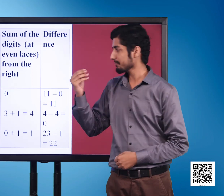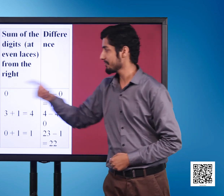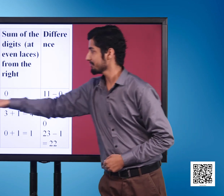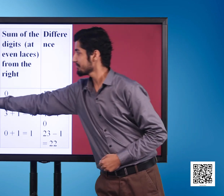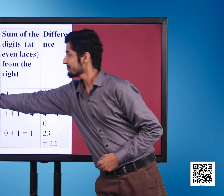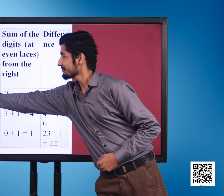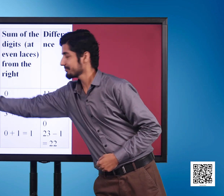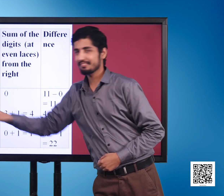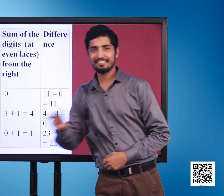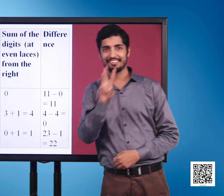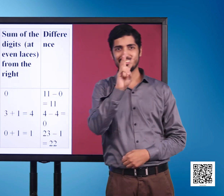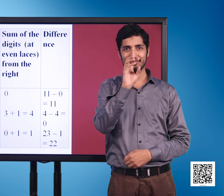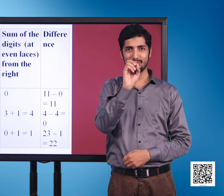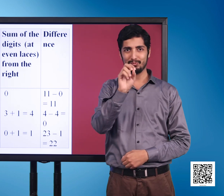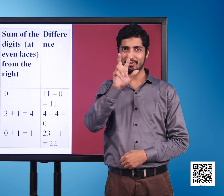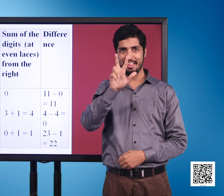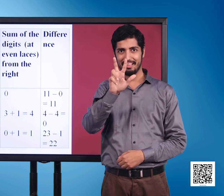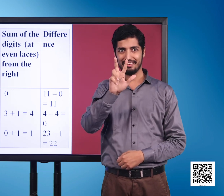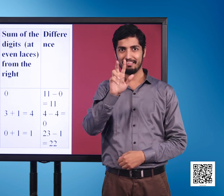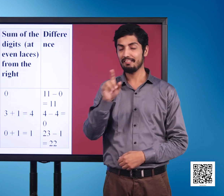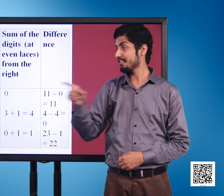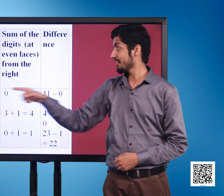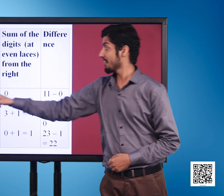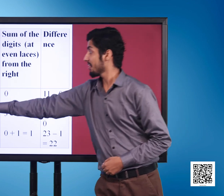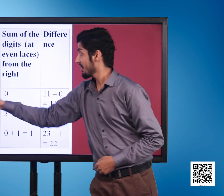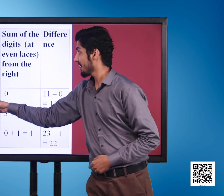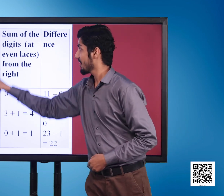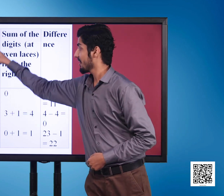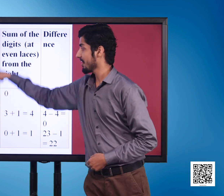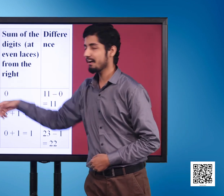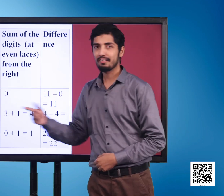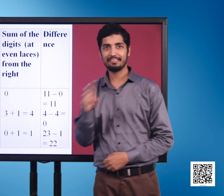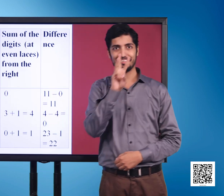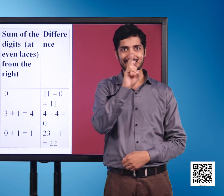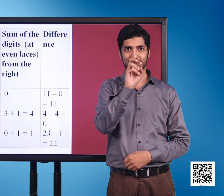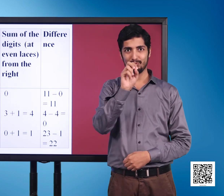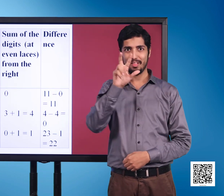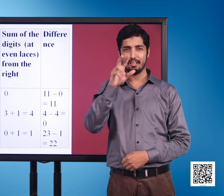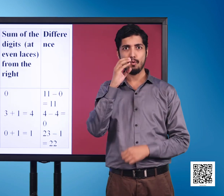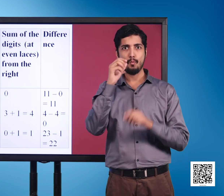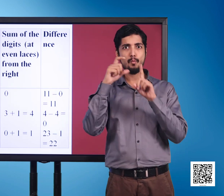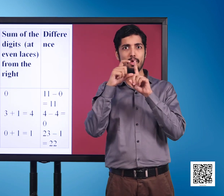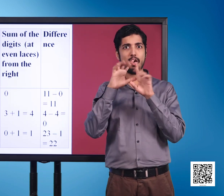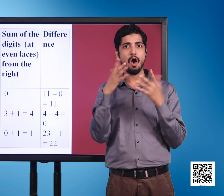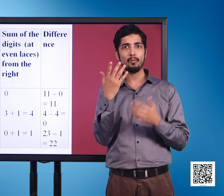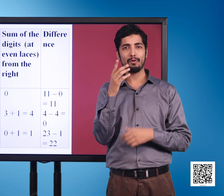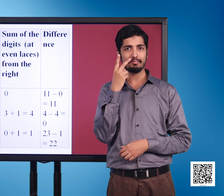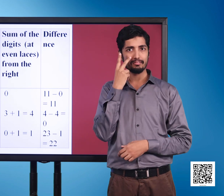Number 308. Sum of the digits at odd places from the right.